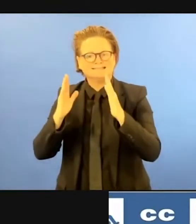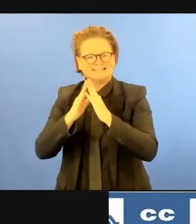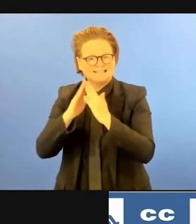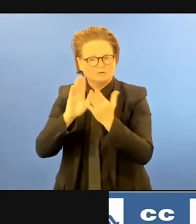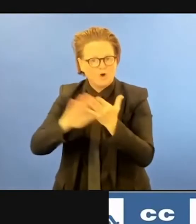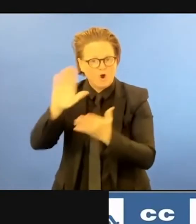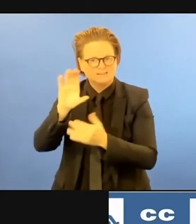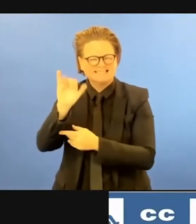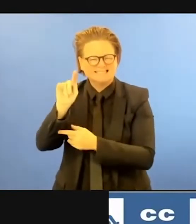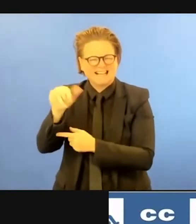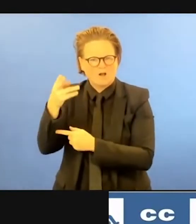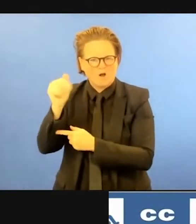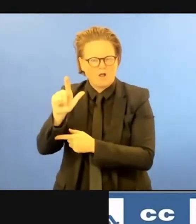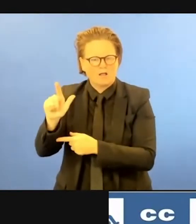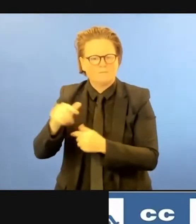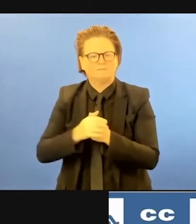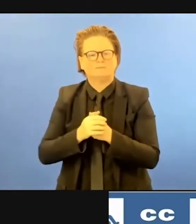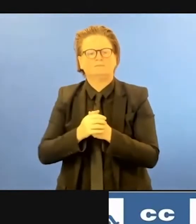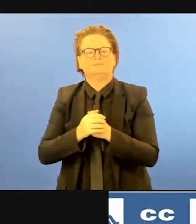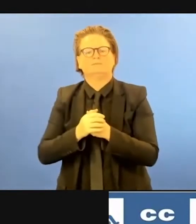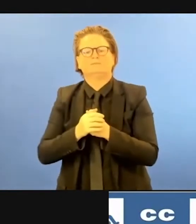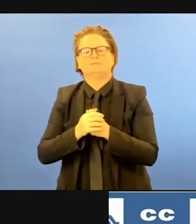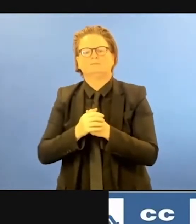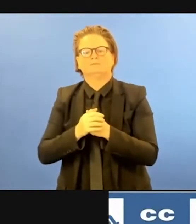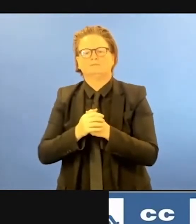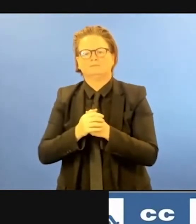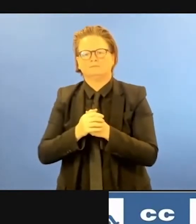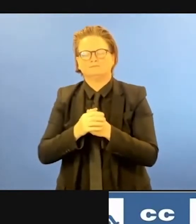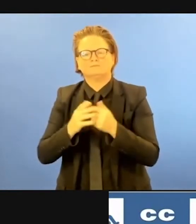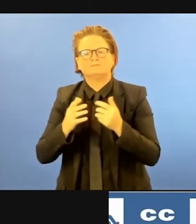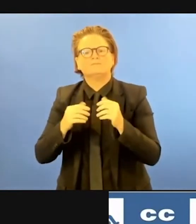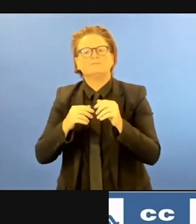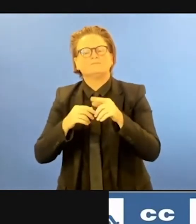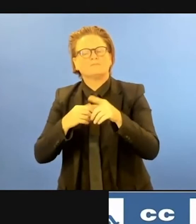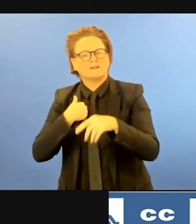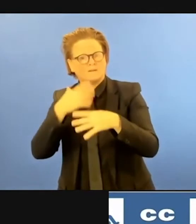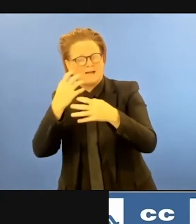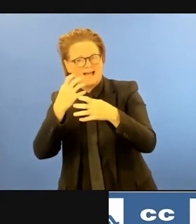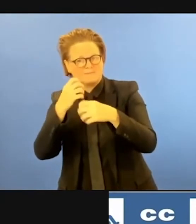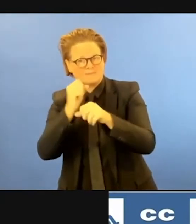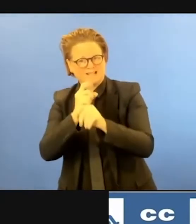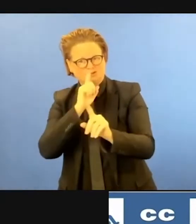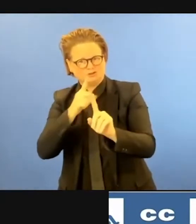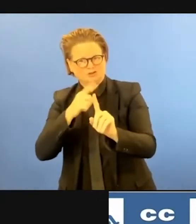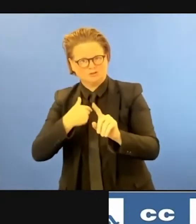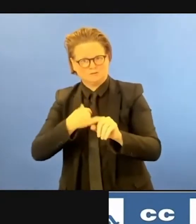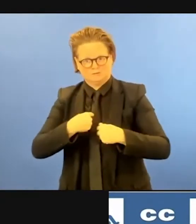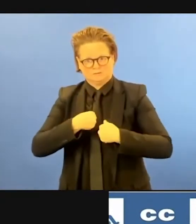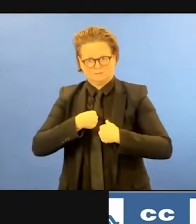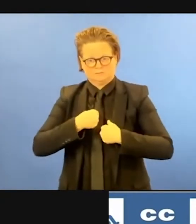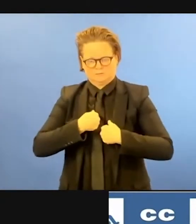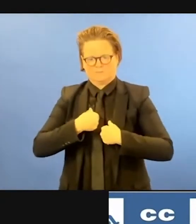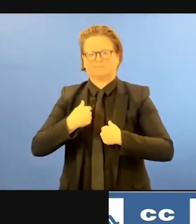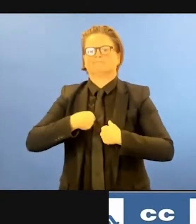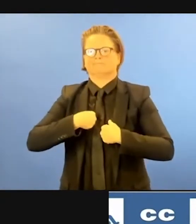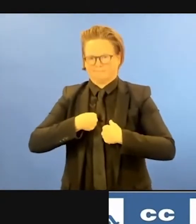We've really worked to help our colleagues understand that self-attestation means just that. So if you say